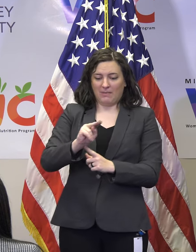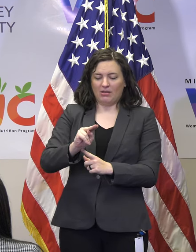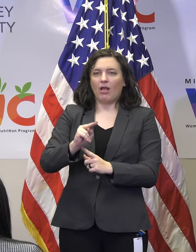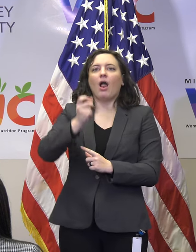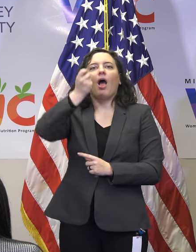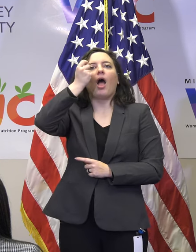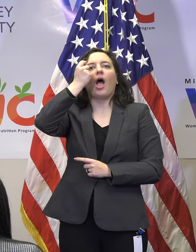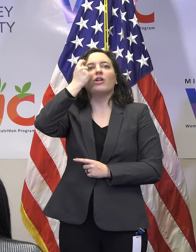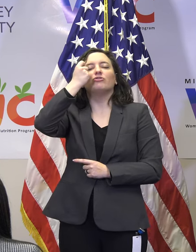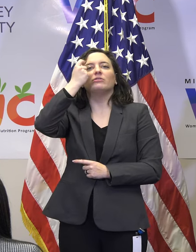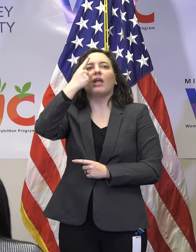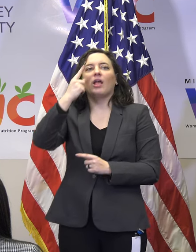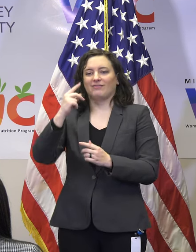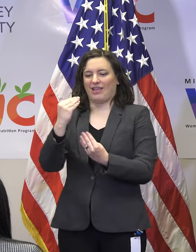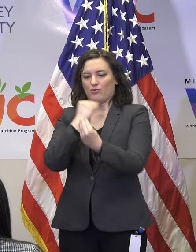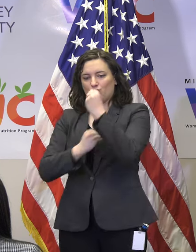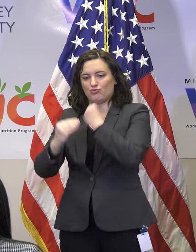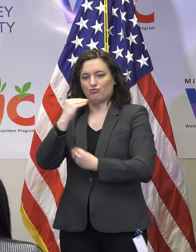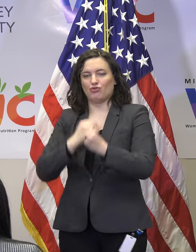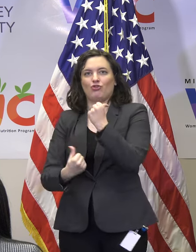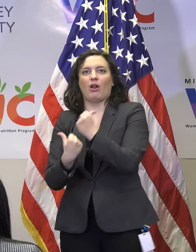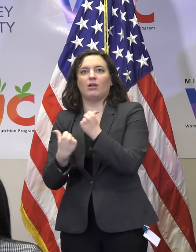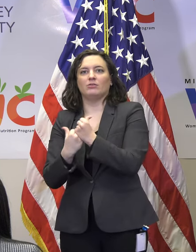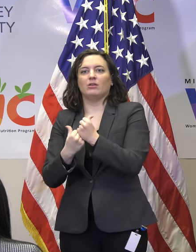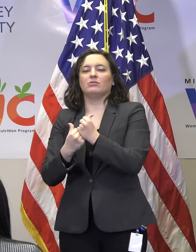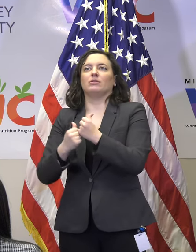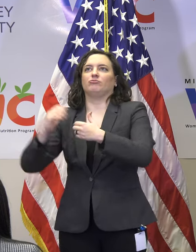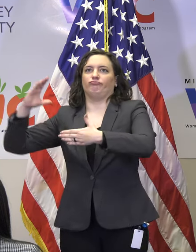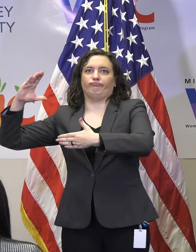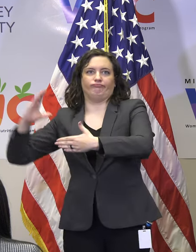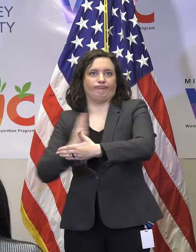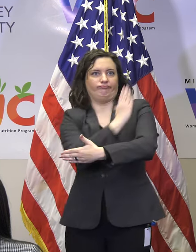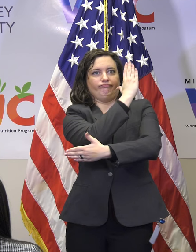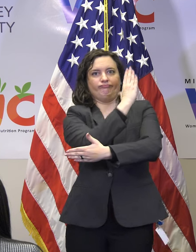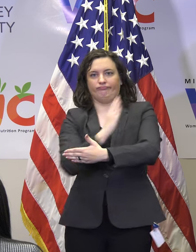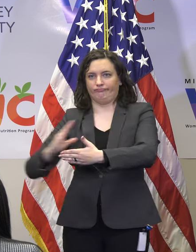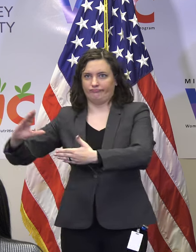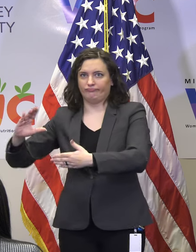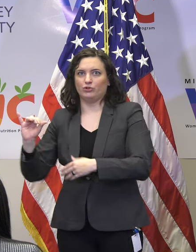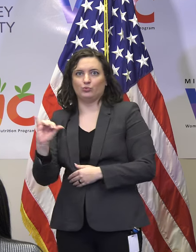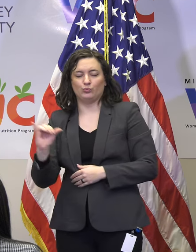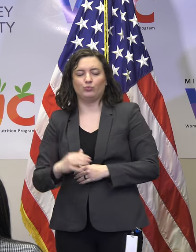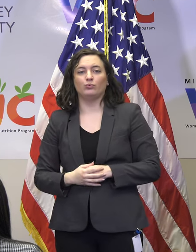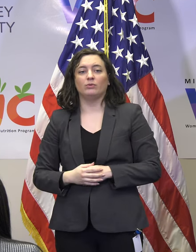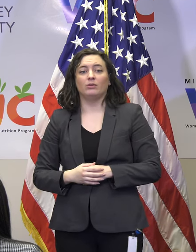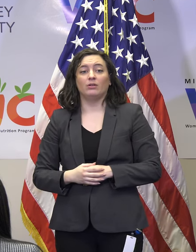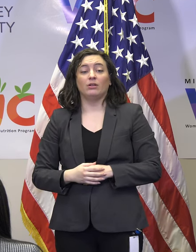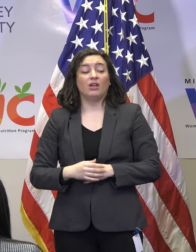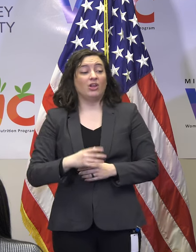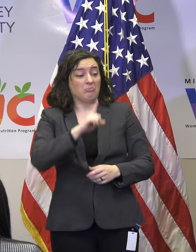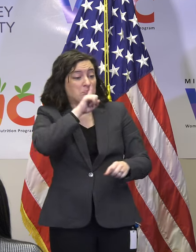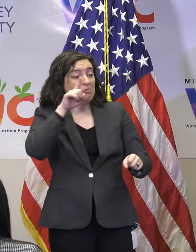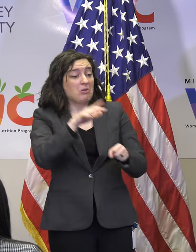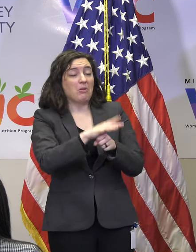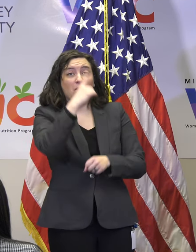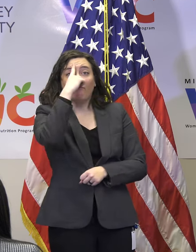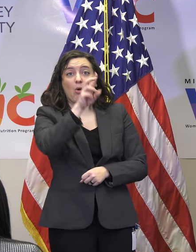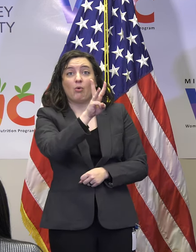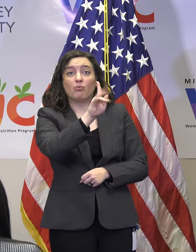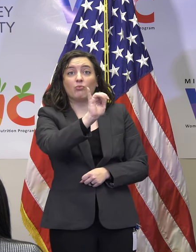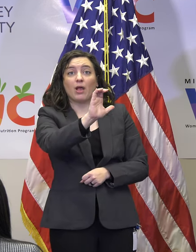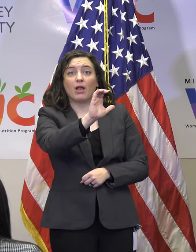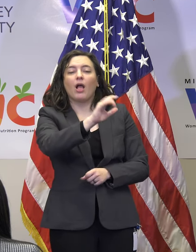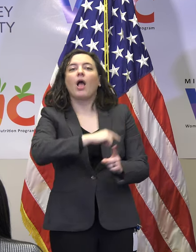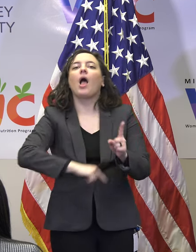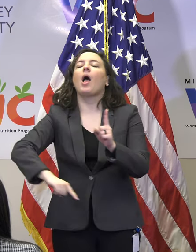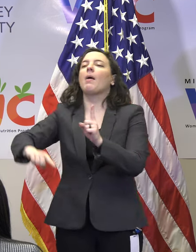nutrition assistance. Not only are you committed to WIC, but it is a state that signed up for summer EBT, the